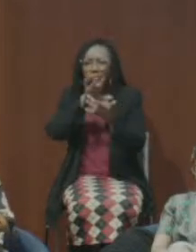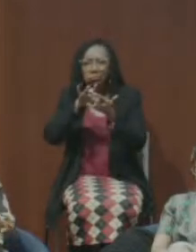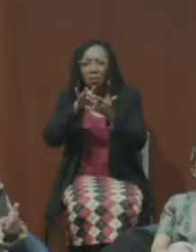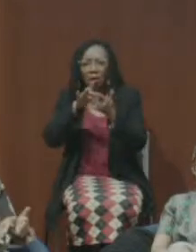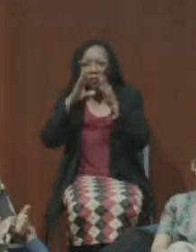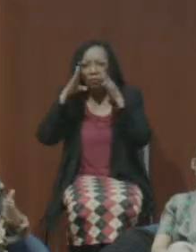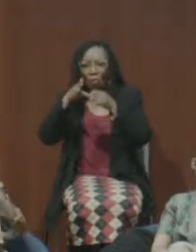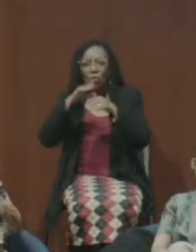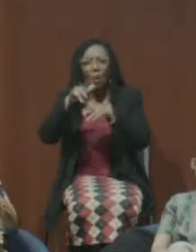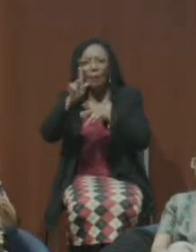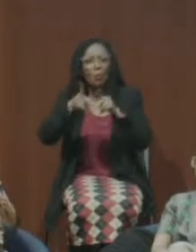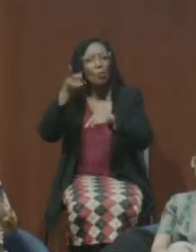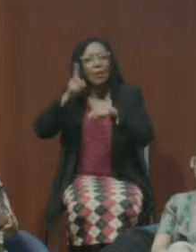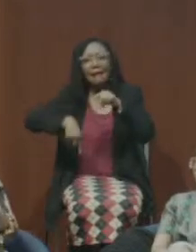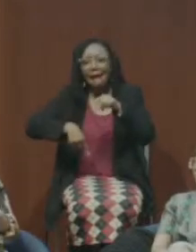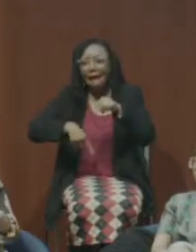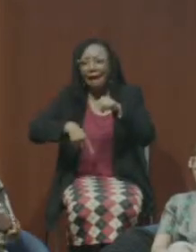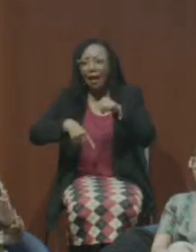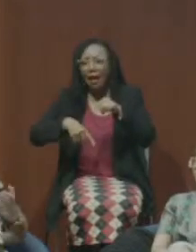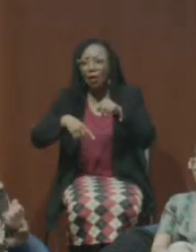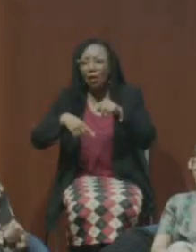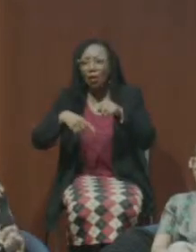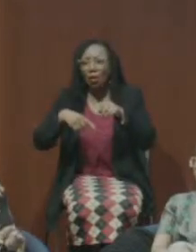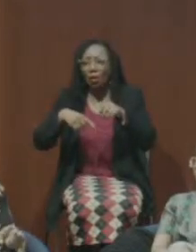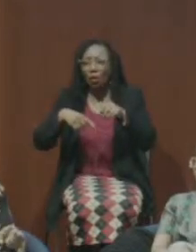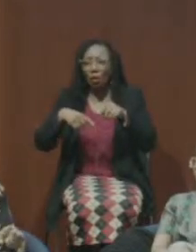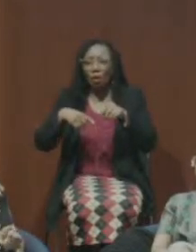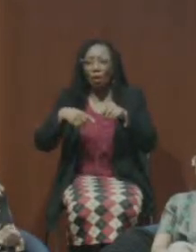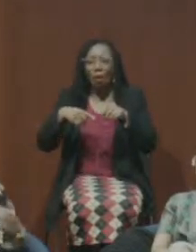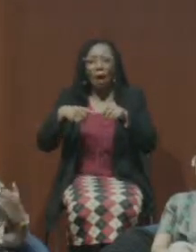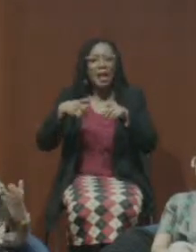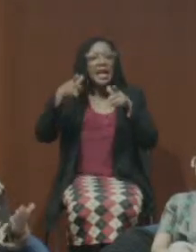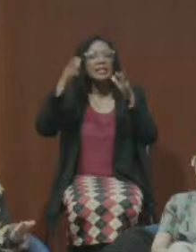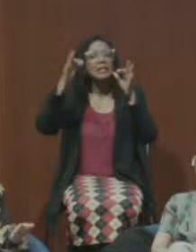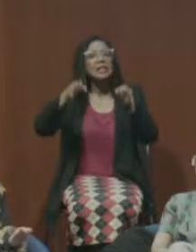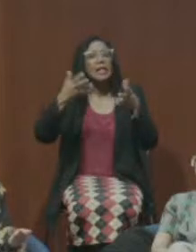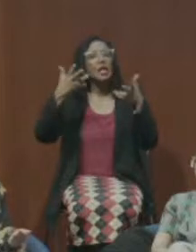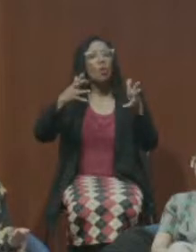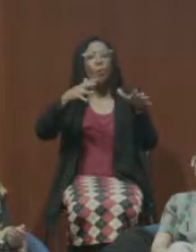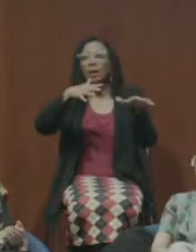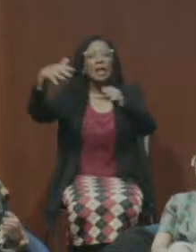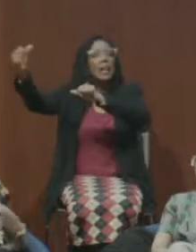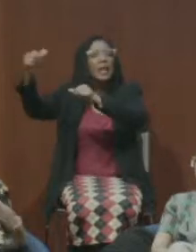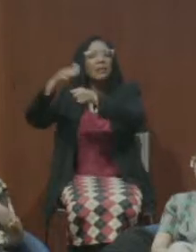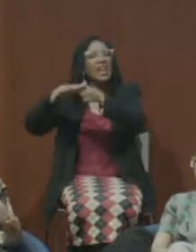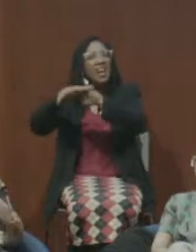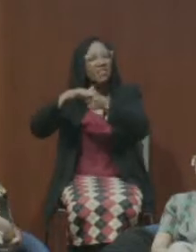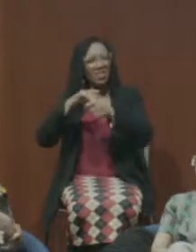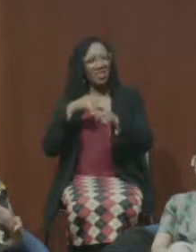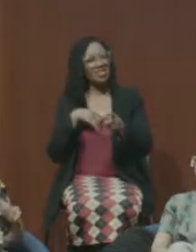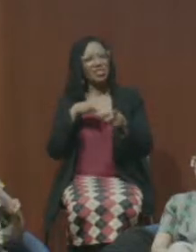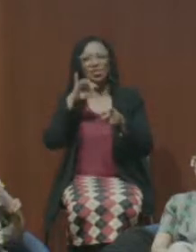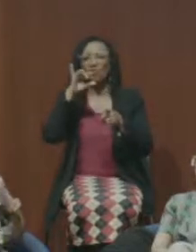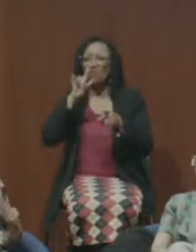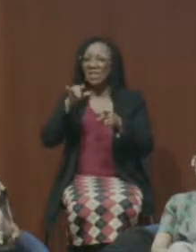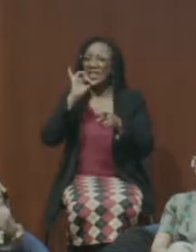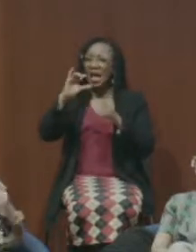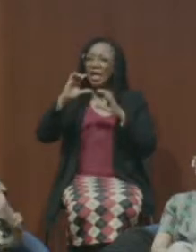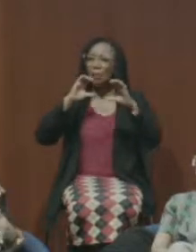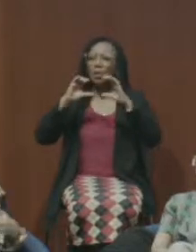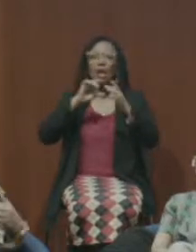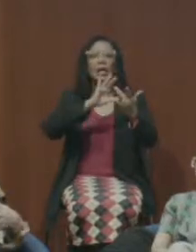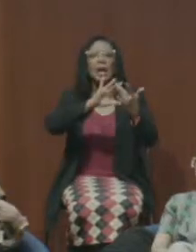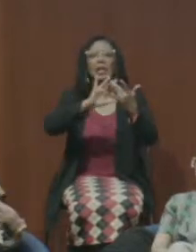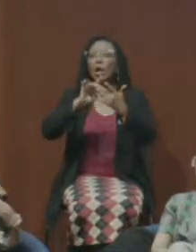are not able, who take a decision that they don't want to evacuate, and what does that mean? So all of that is